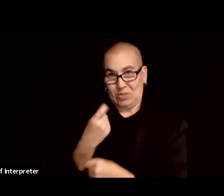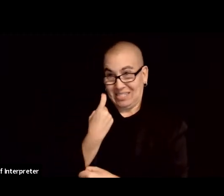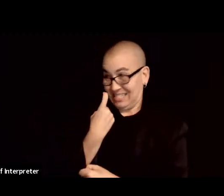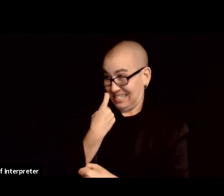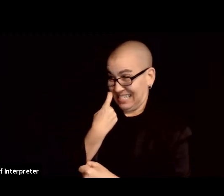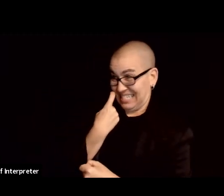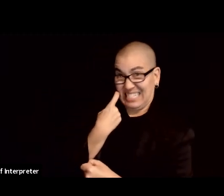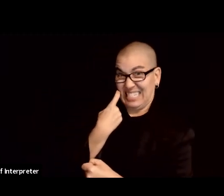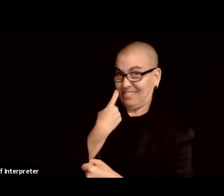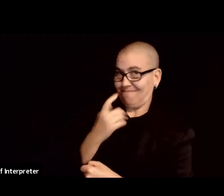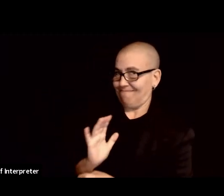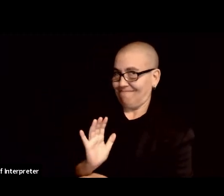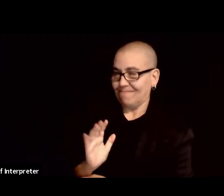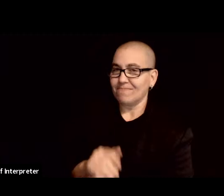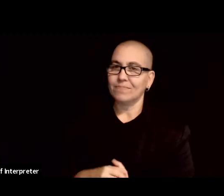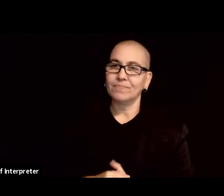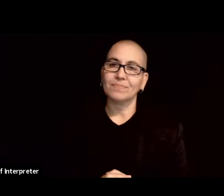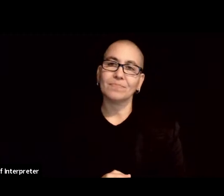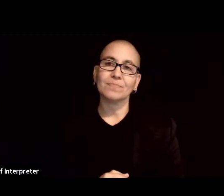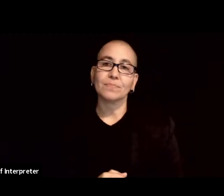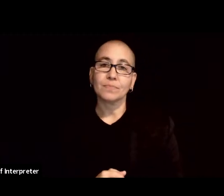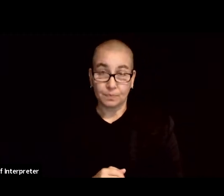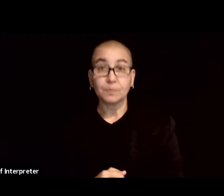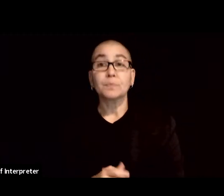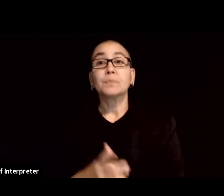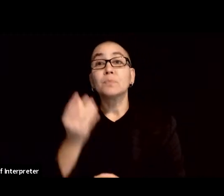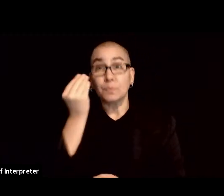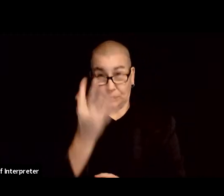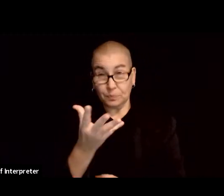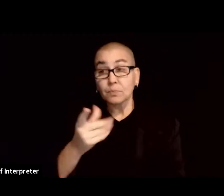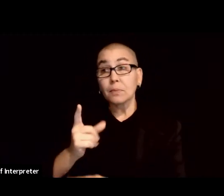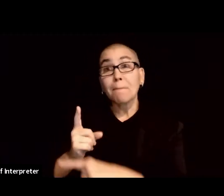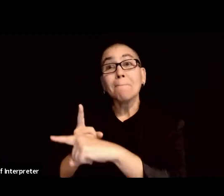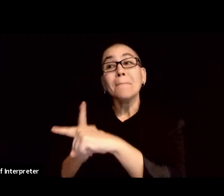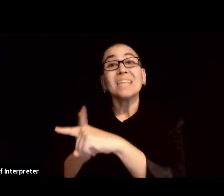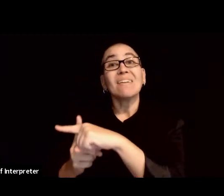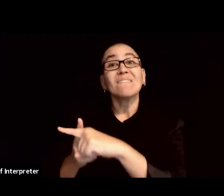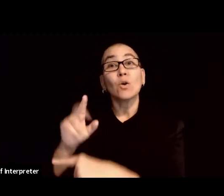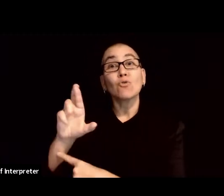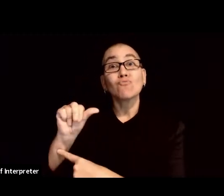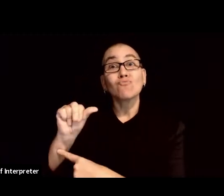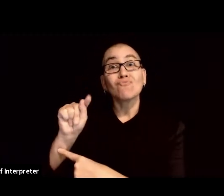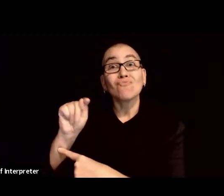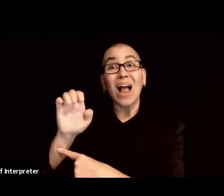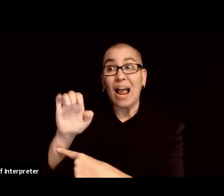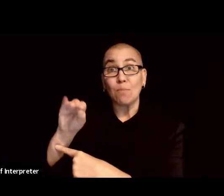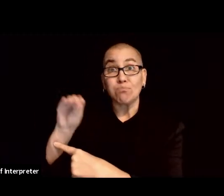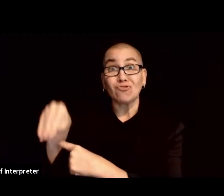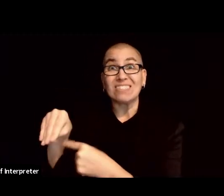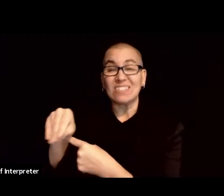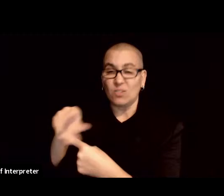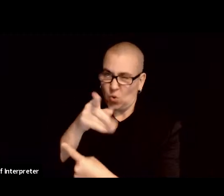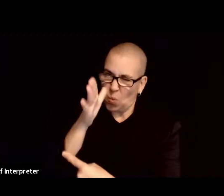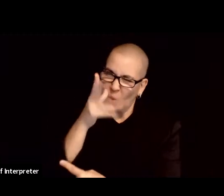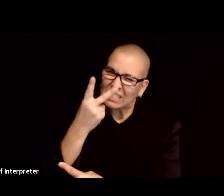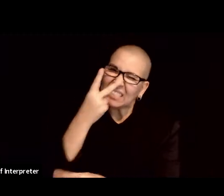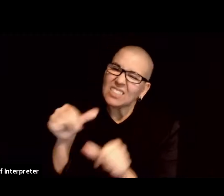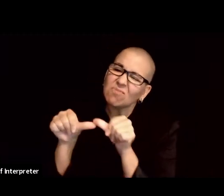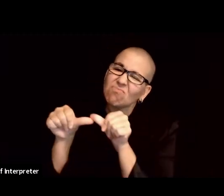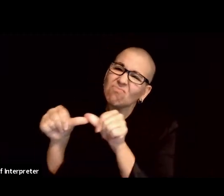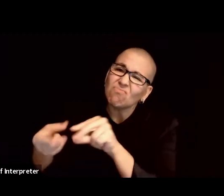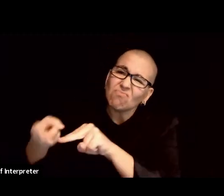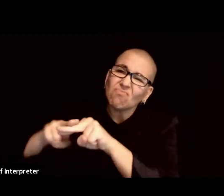test positivity rate is going to continue to climb through this week. Antigen tests, or probable